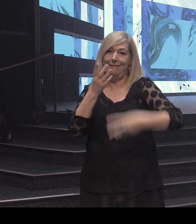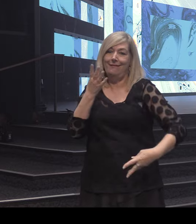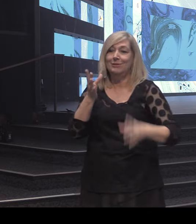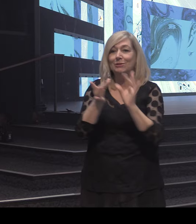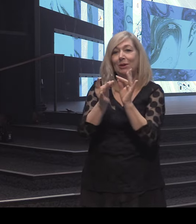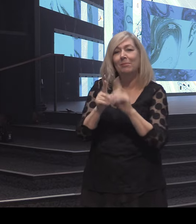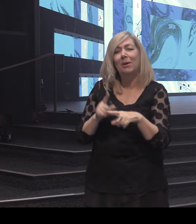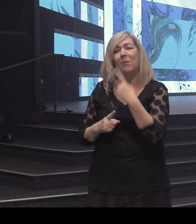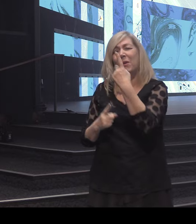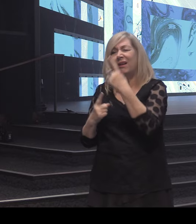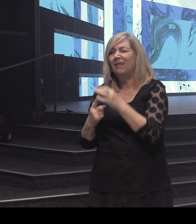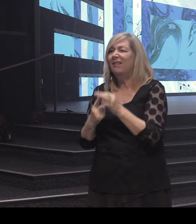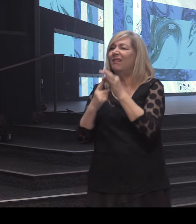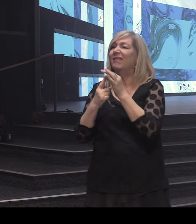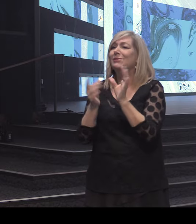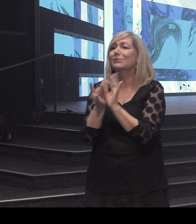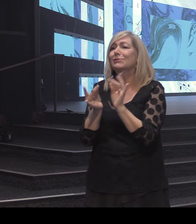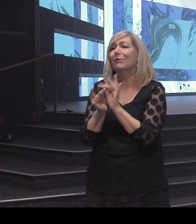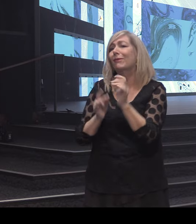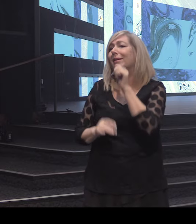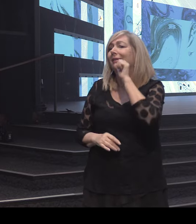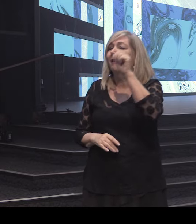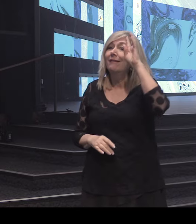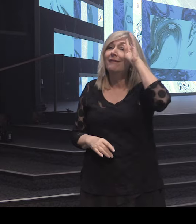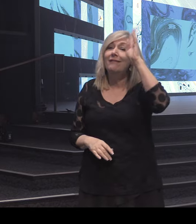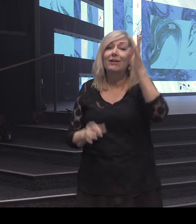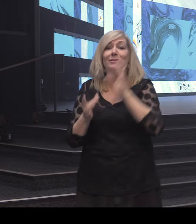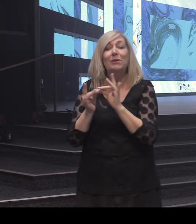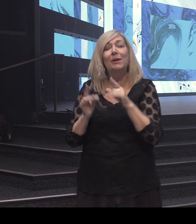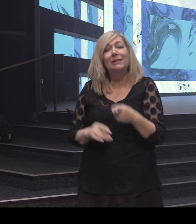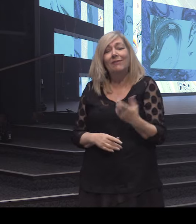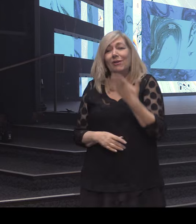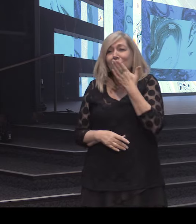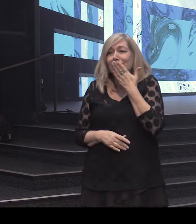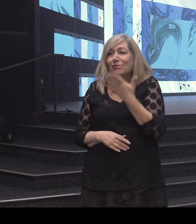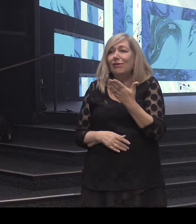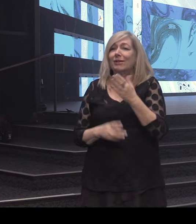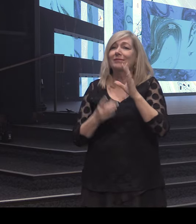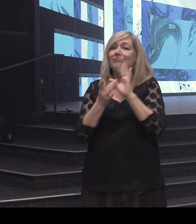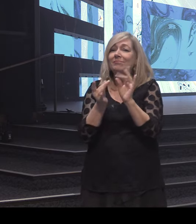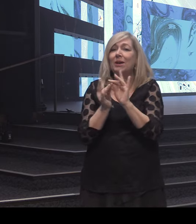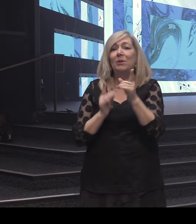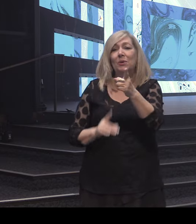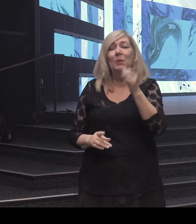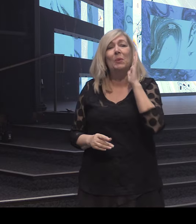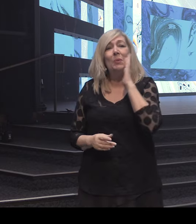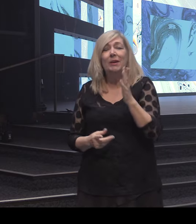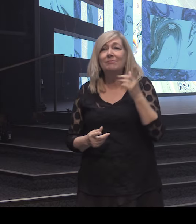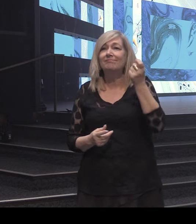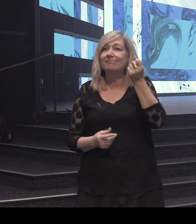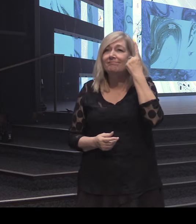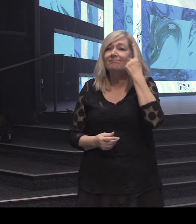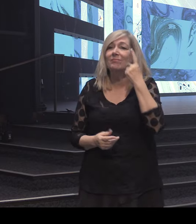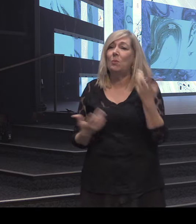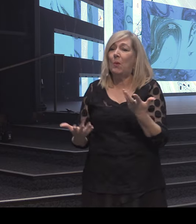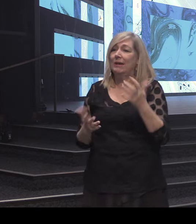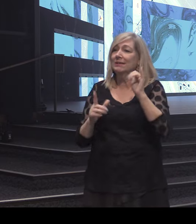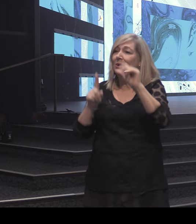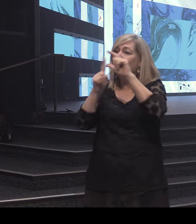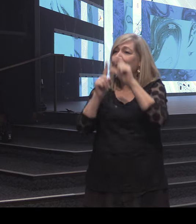coming, but to me, the stories are just not stories. They are the Word becoming flesh. They're the testimonies that makes the